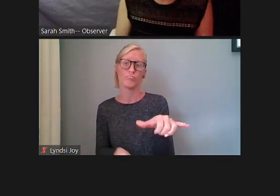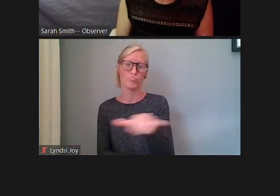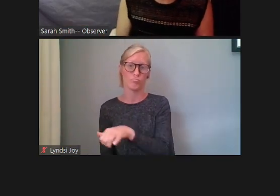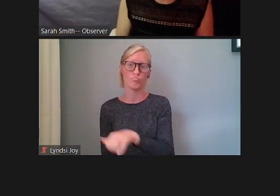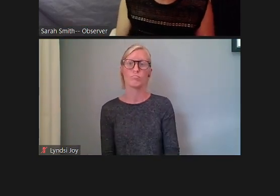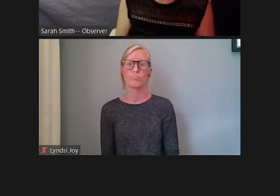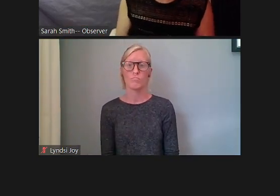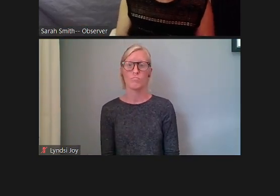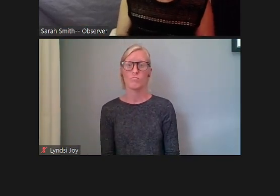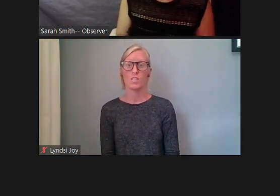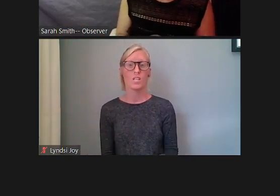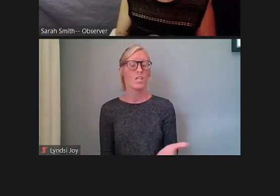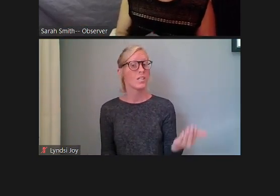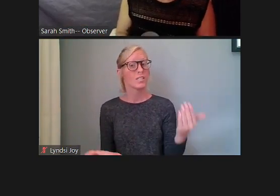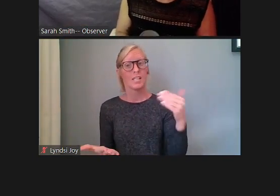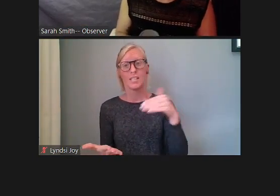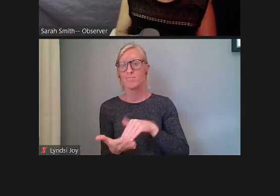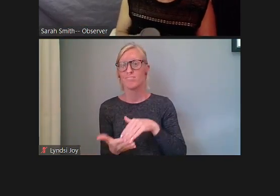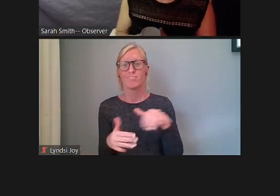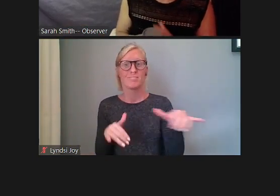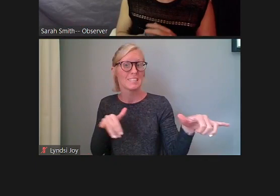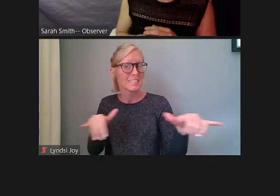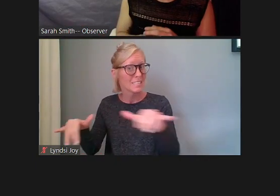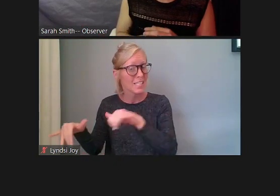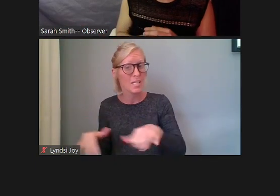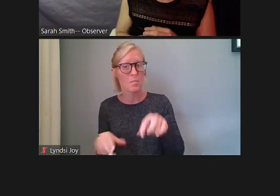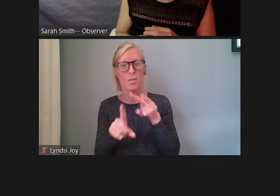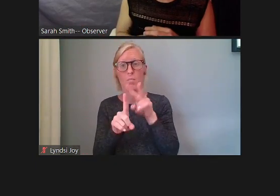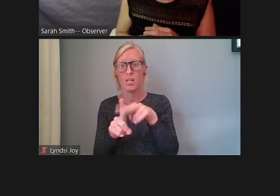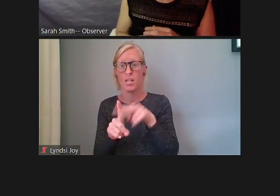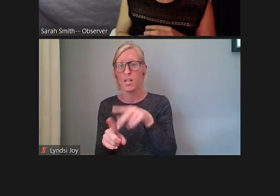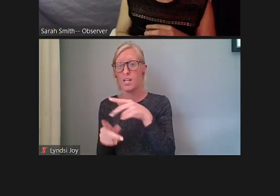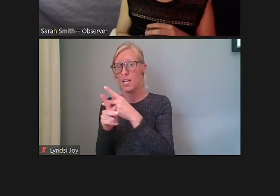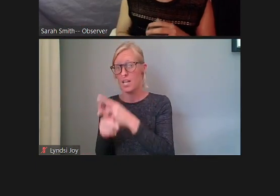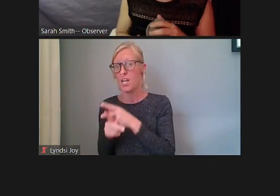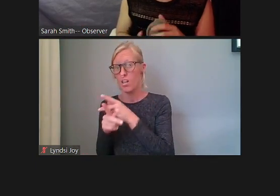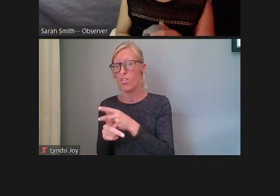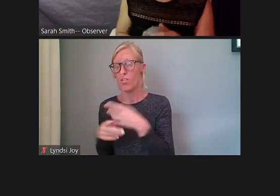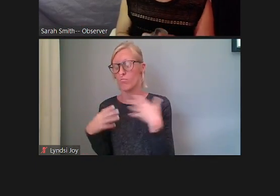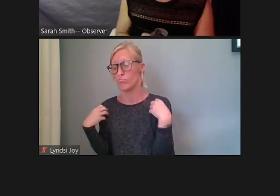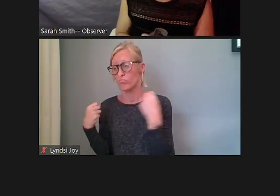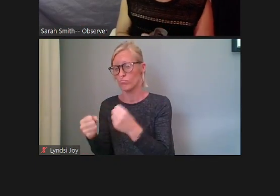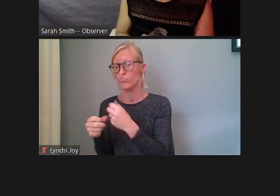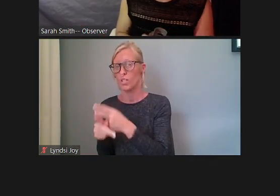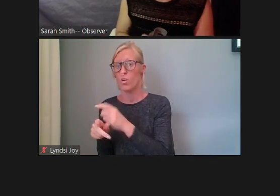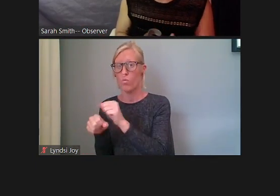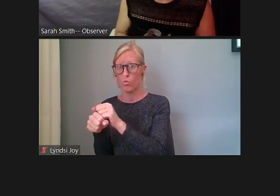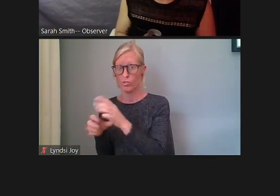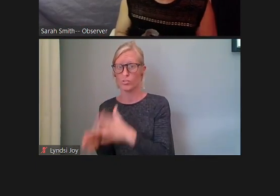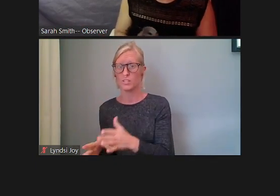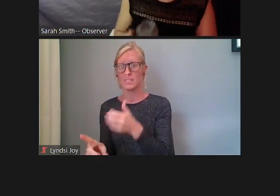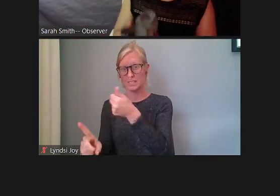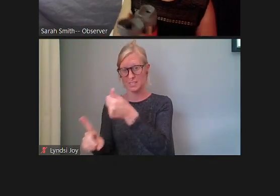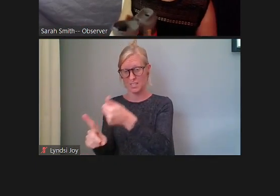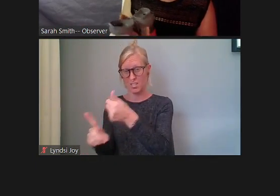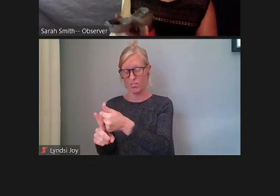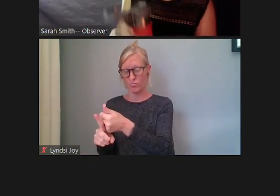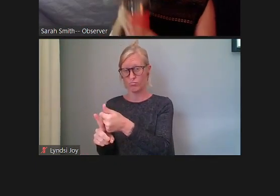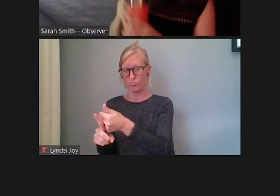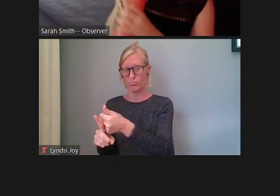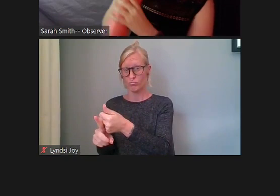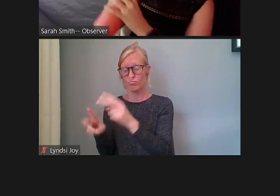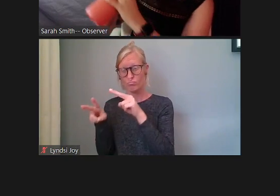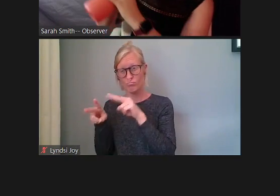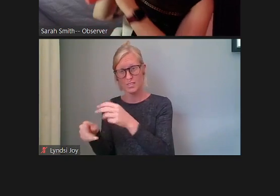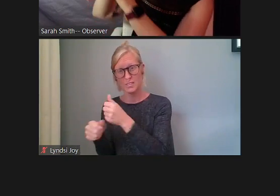same things apply to health workers in terms of looking after yourselves as it does for all members of the population. So